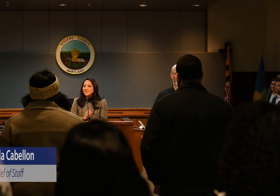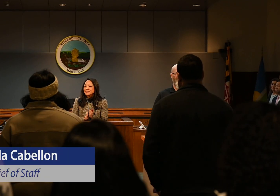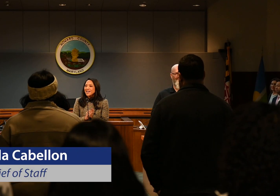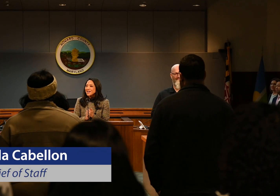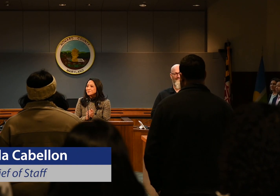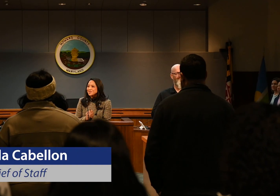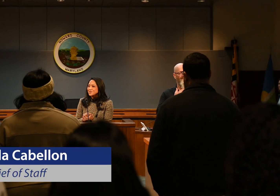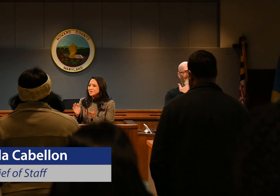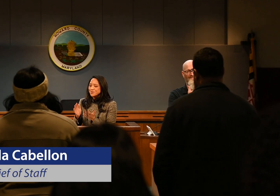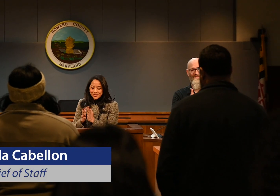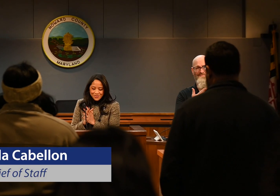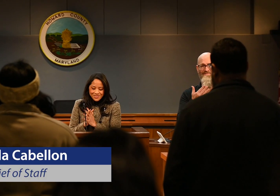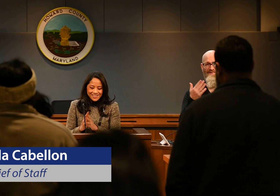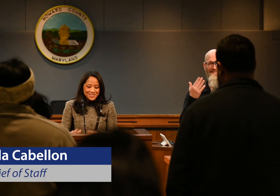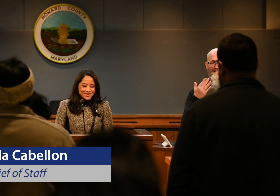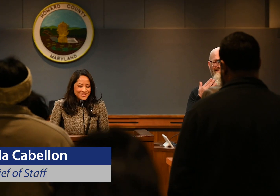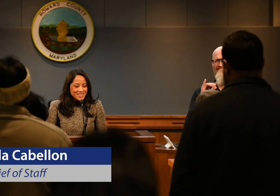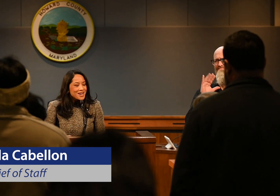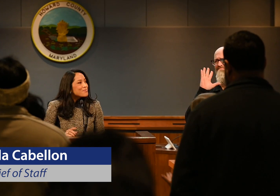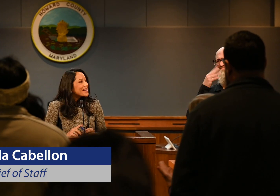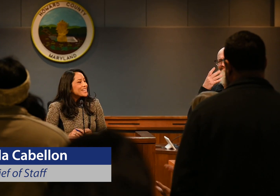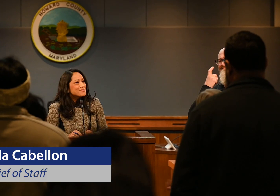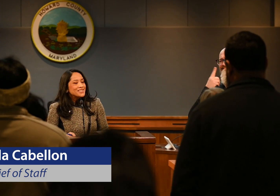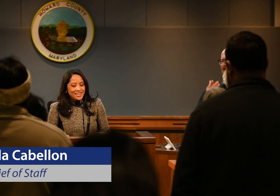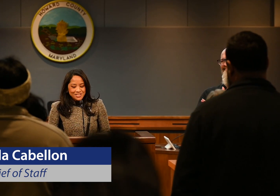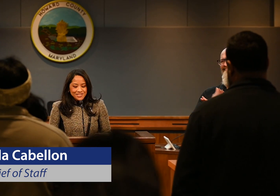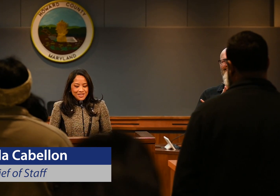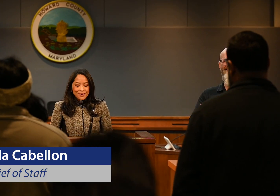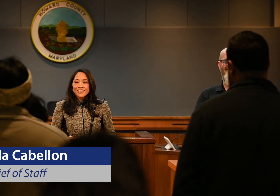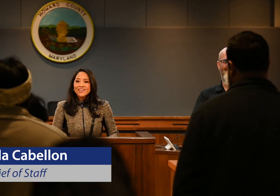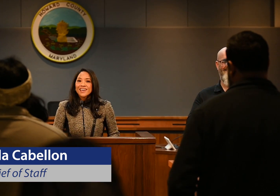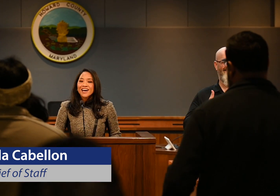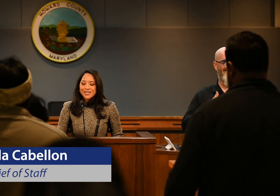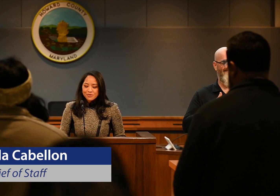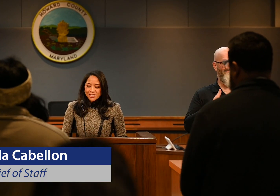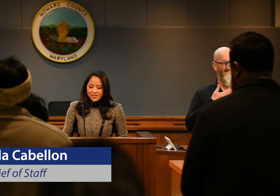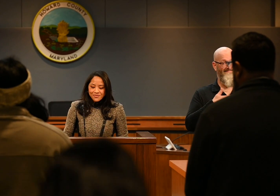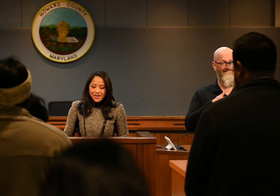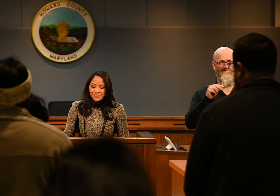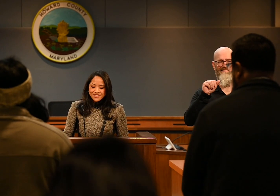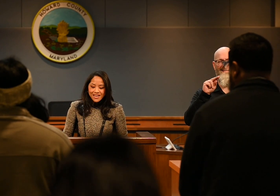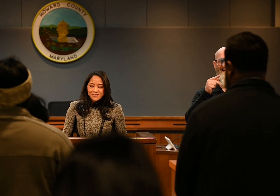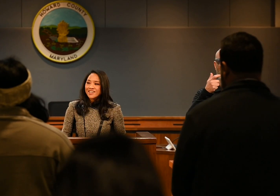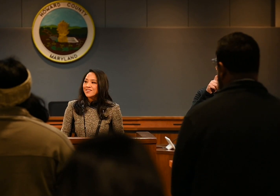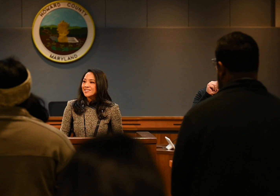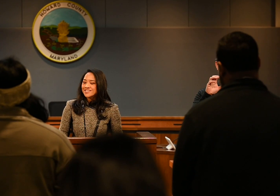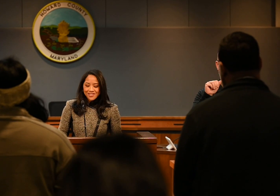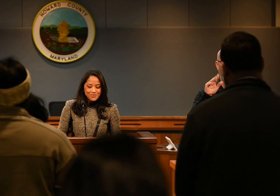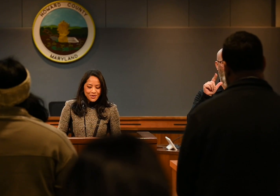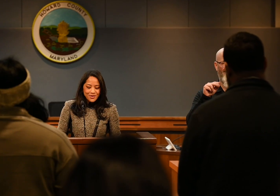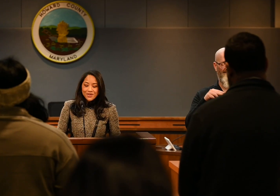Good morning. That was absolutely beautiful. Thank you. My name is Angela Cabellin, and I am Chief of Staff to